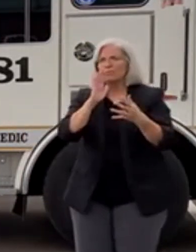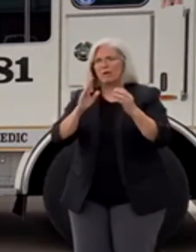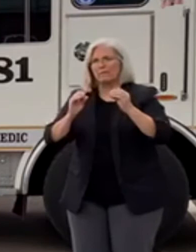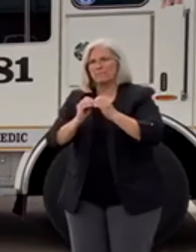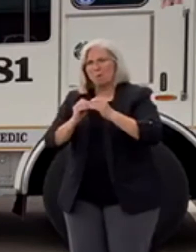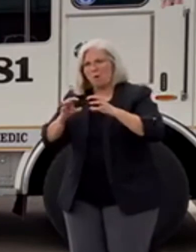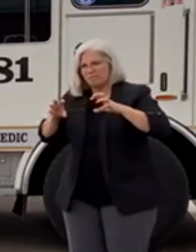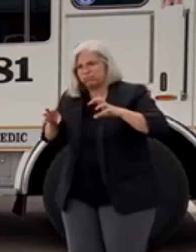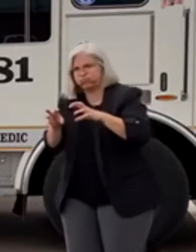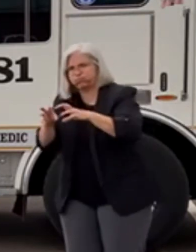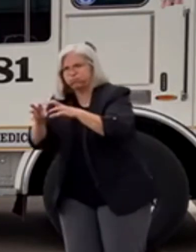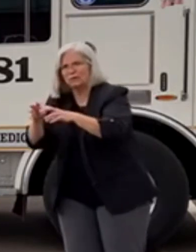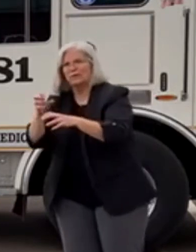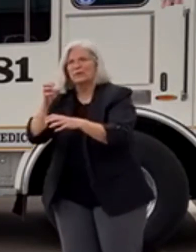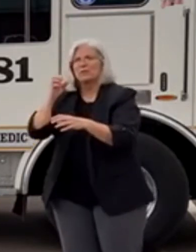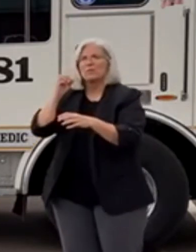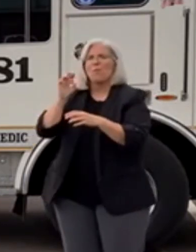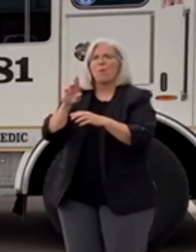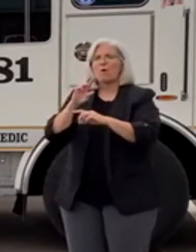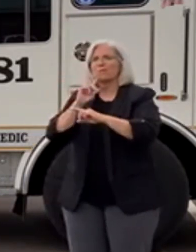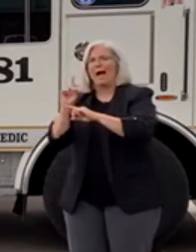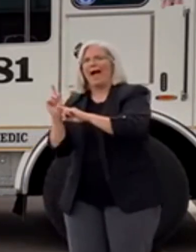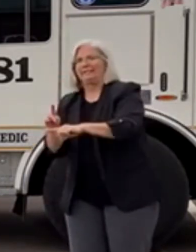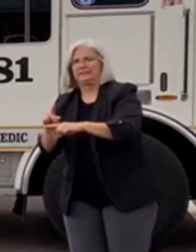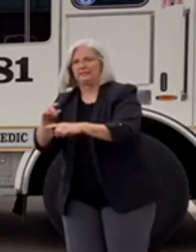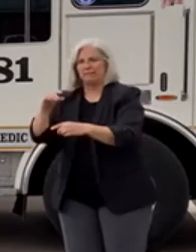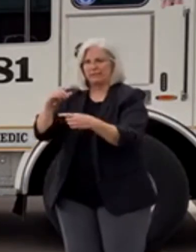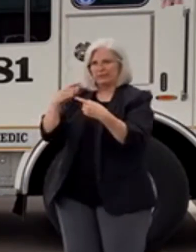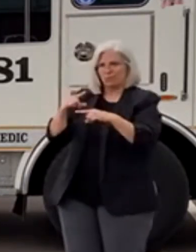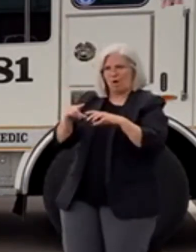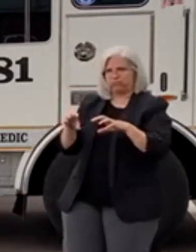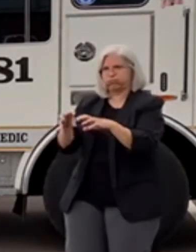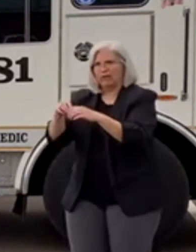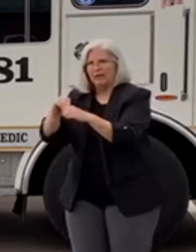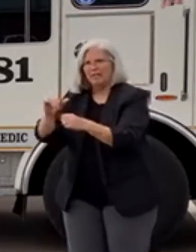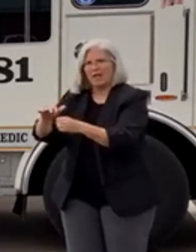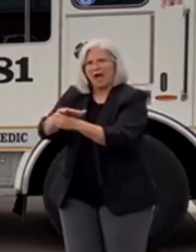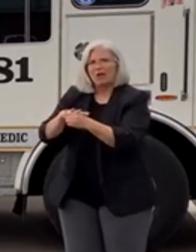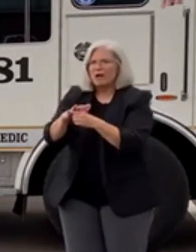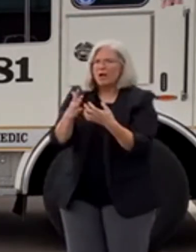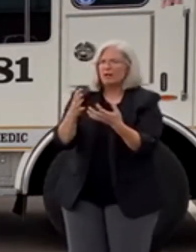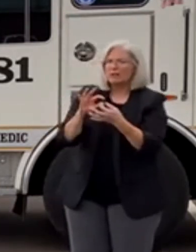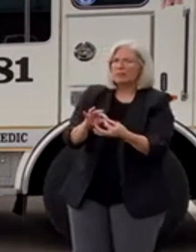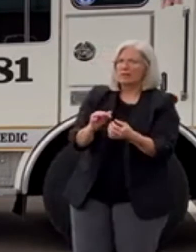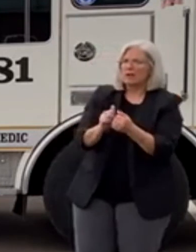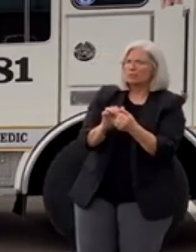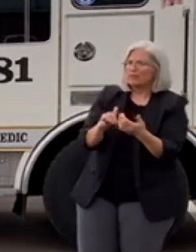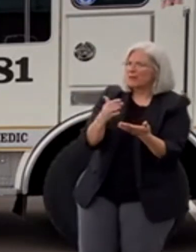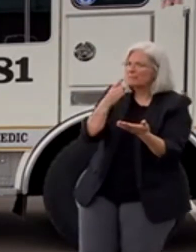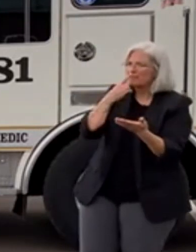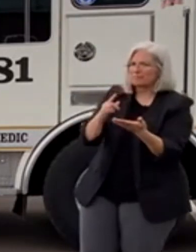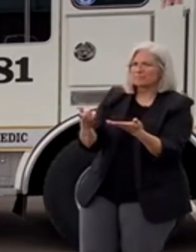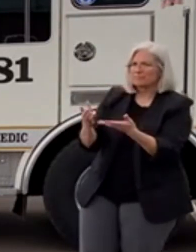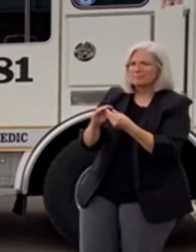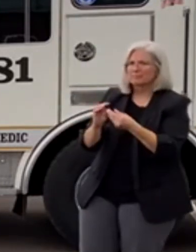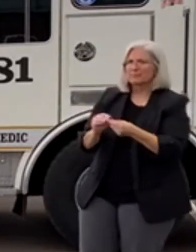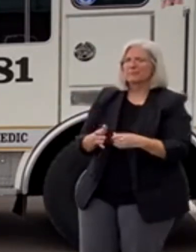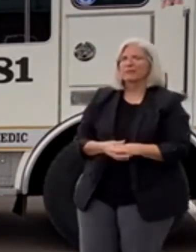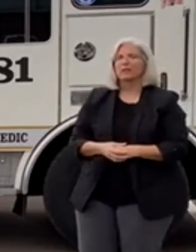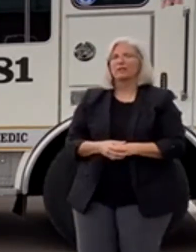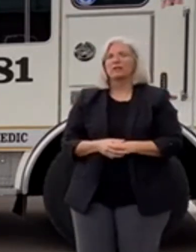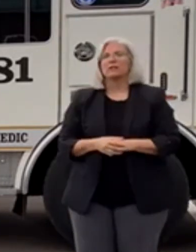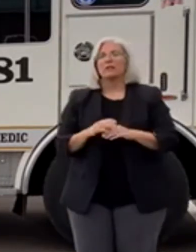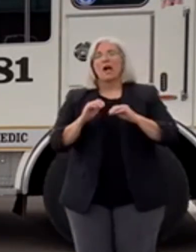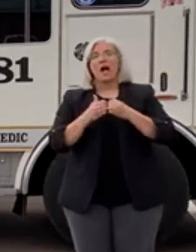are they going to be more reactive in response to a community call? So a couple of questions there. Number one, how many enforcement